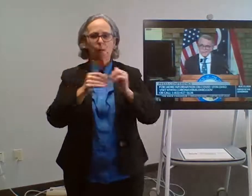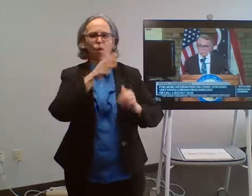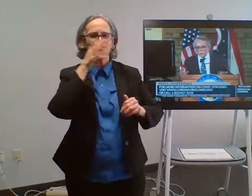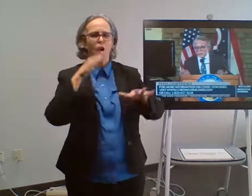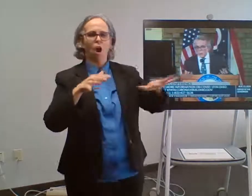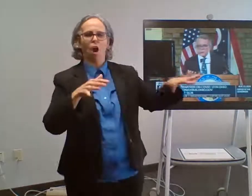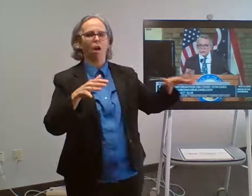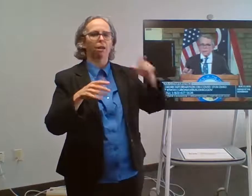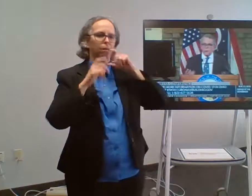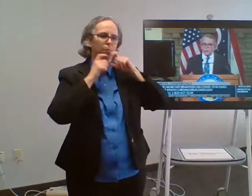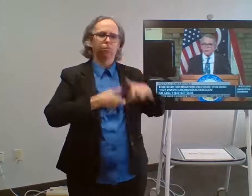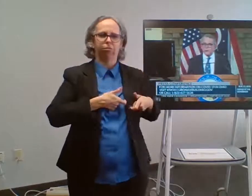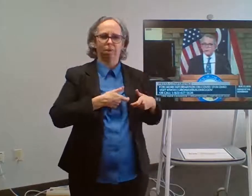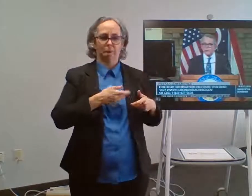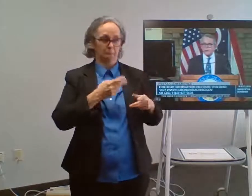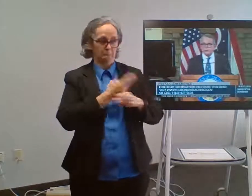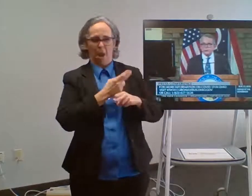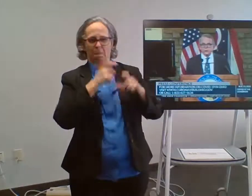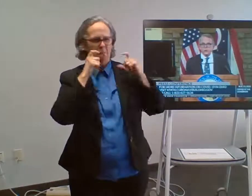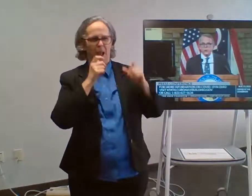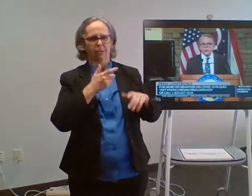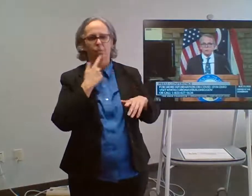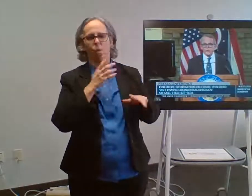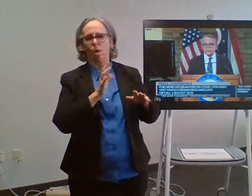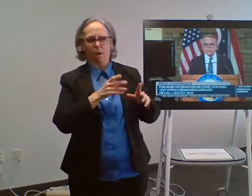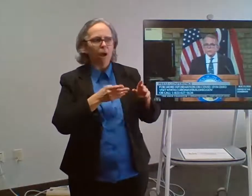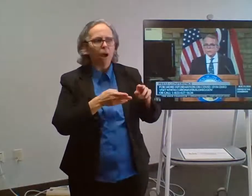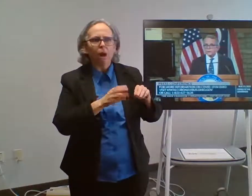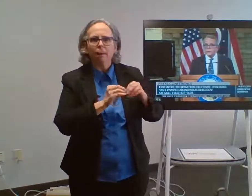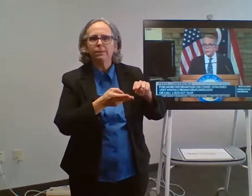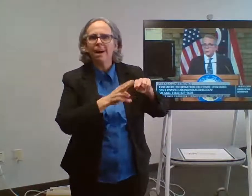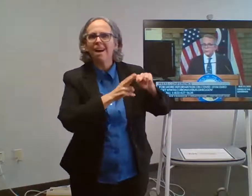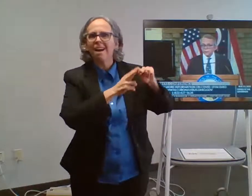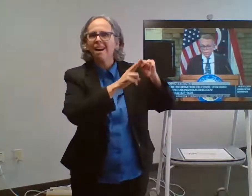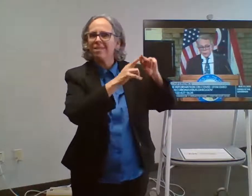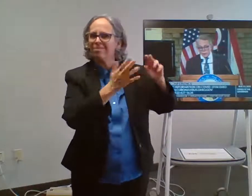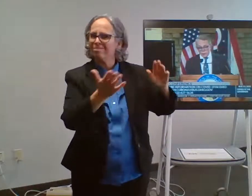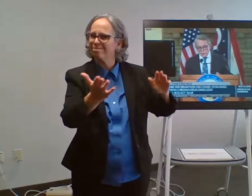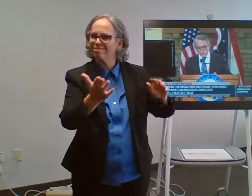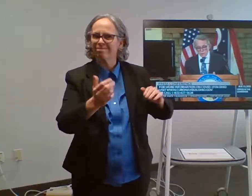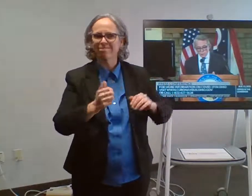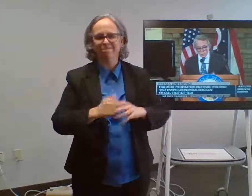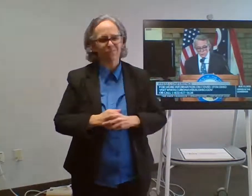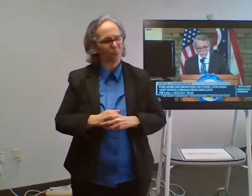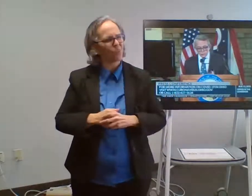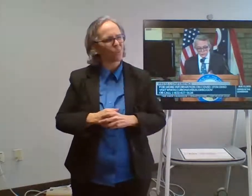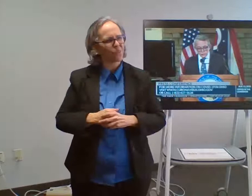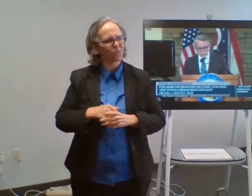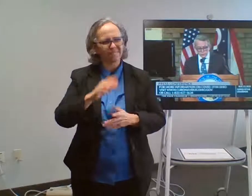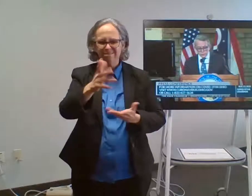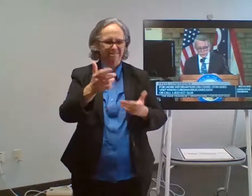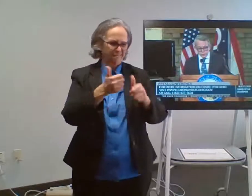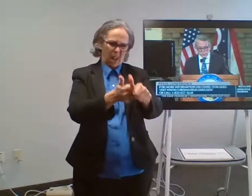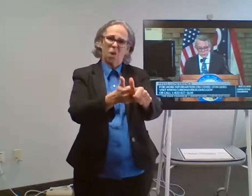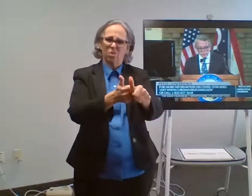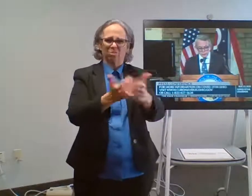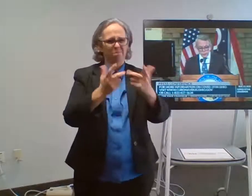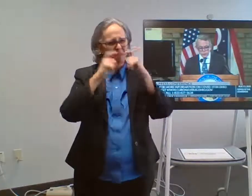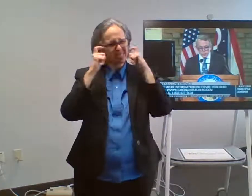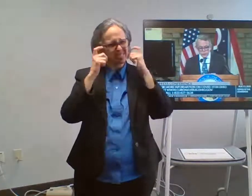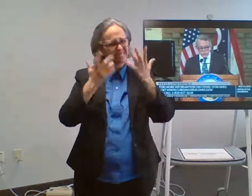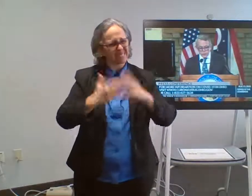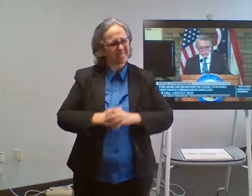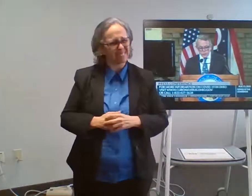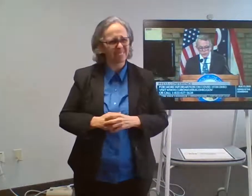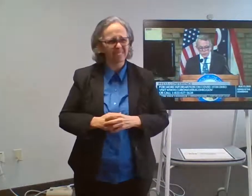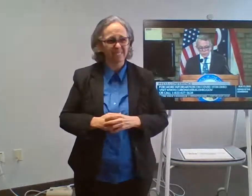not as simple as that. There's a lot more issues, I'm sure, involved, but that certainly is one. So yeah, as the doctor said